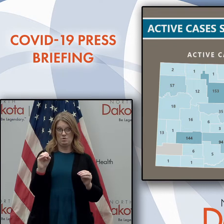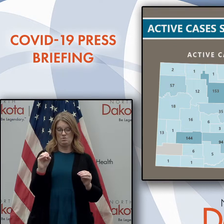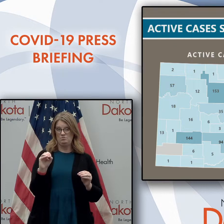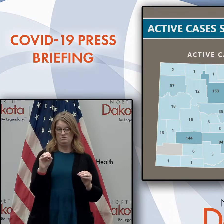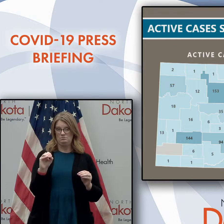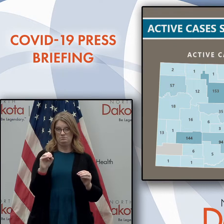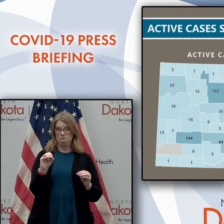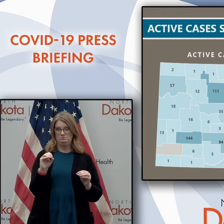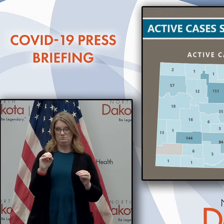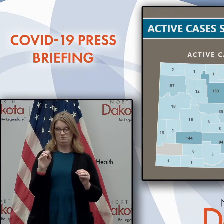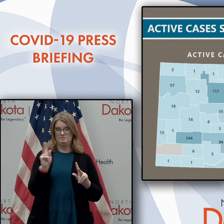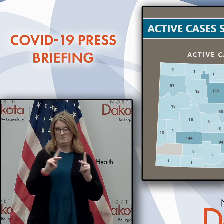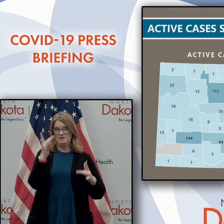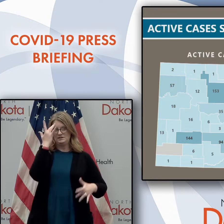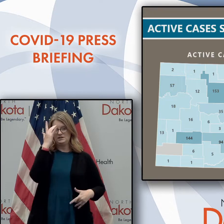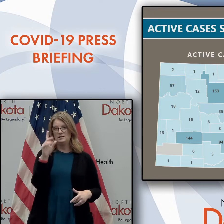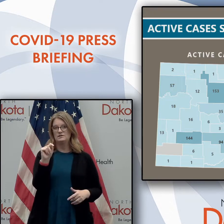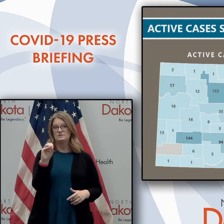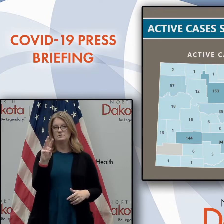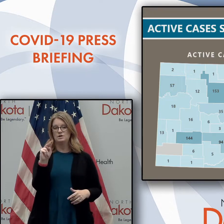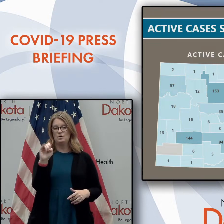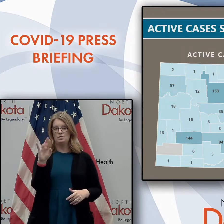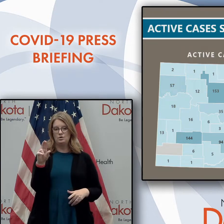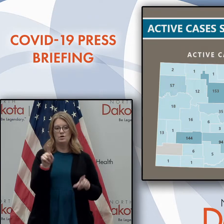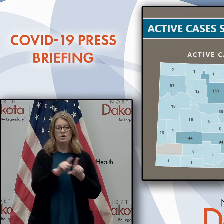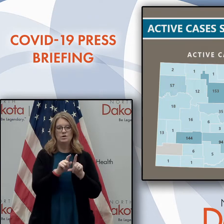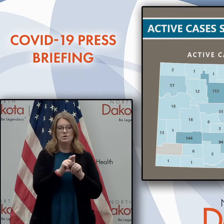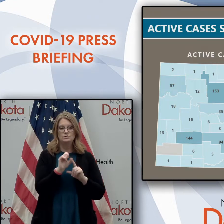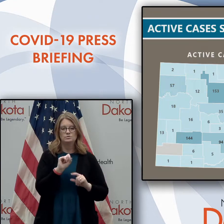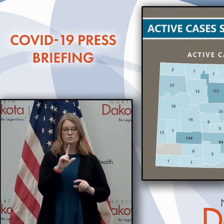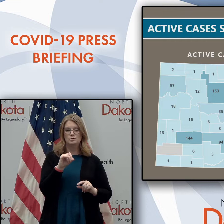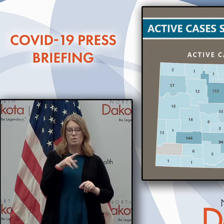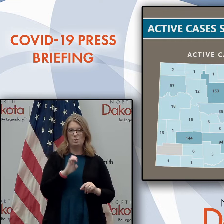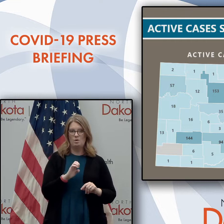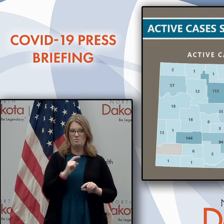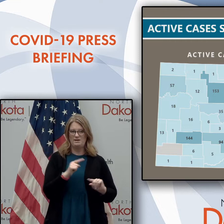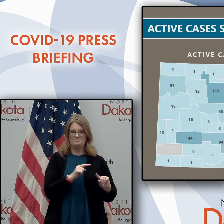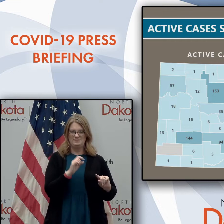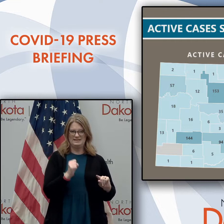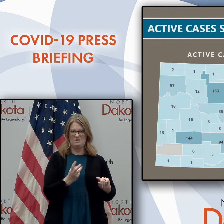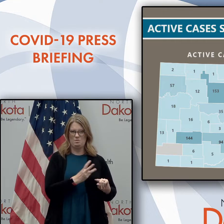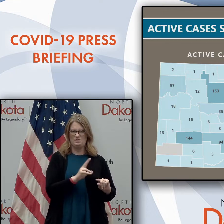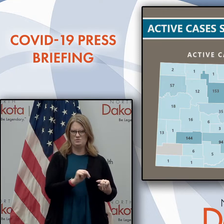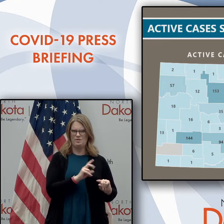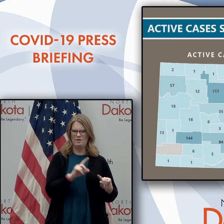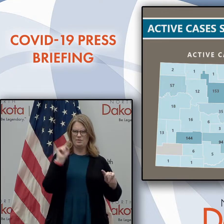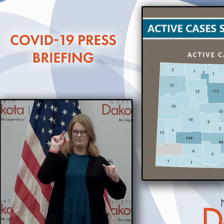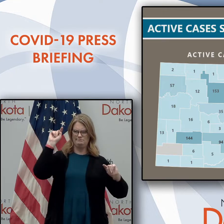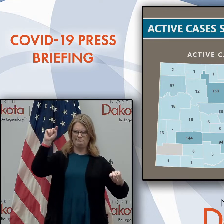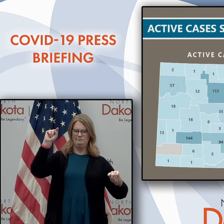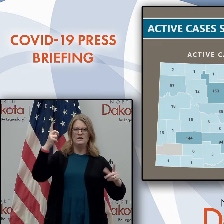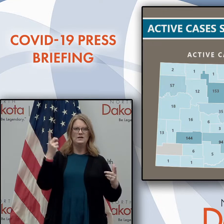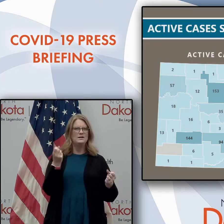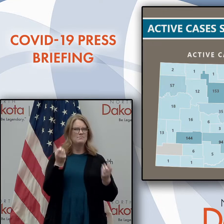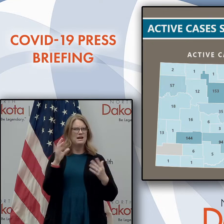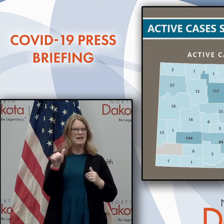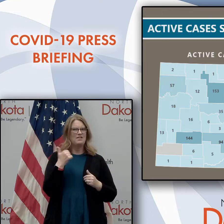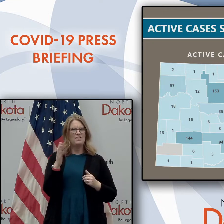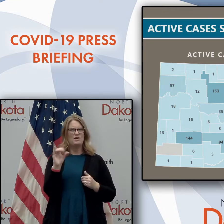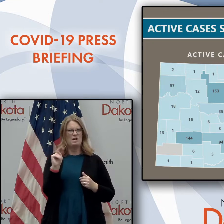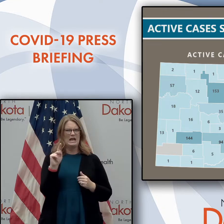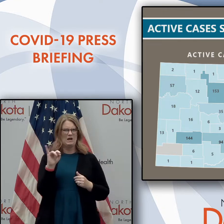the Canadian border, and Slope County in southwestern North Dakota are the only 2 that don't have at least 1 active case. We have a number of other